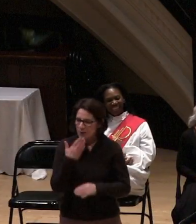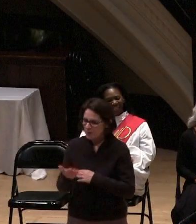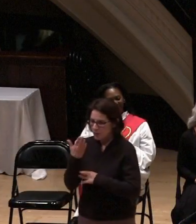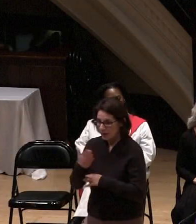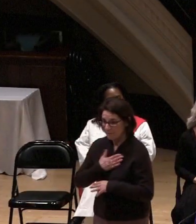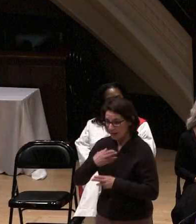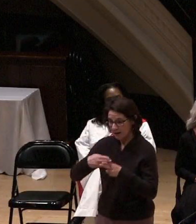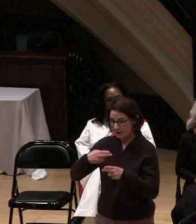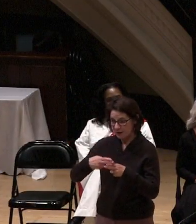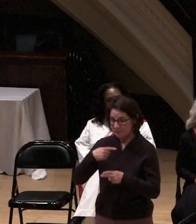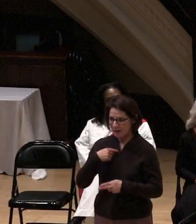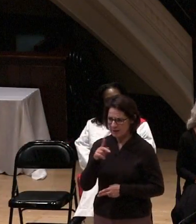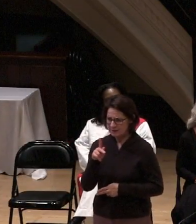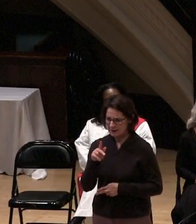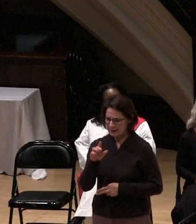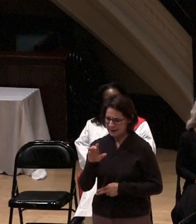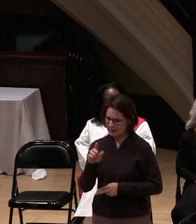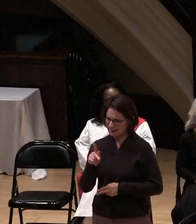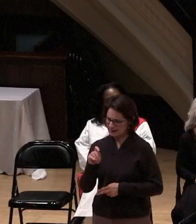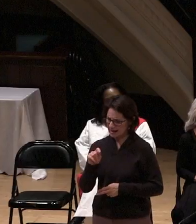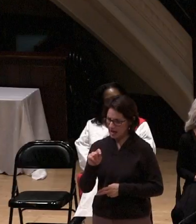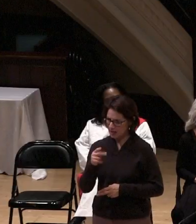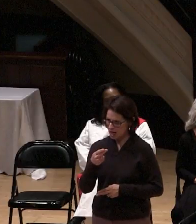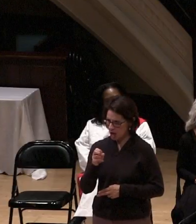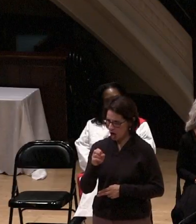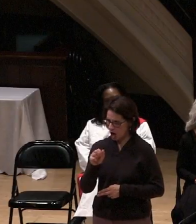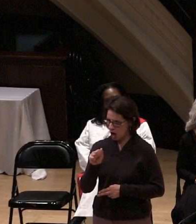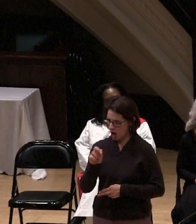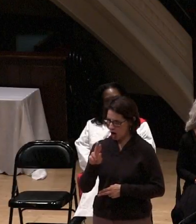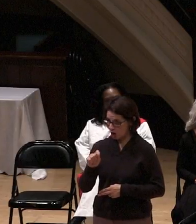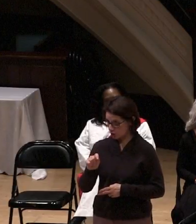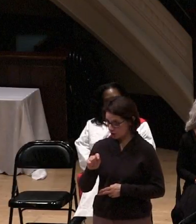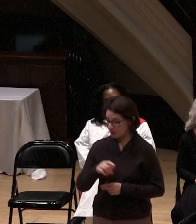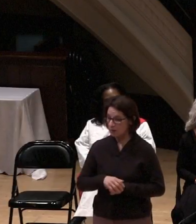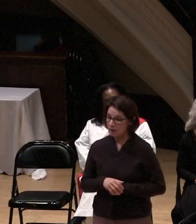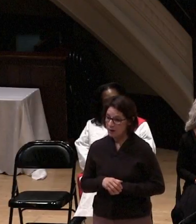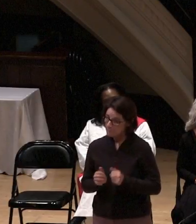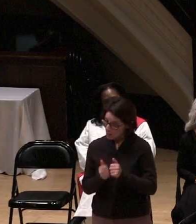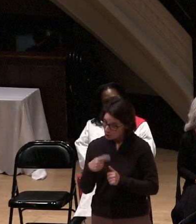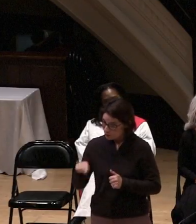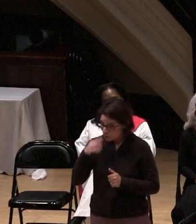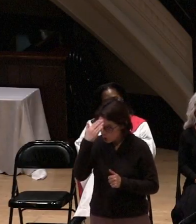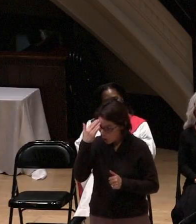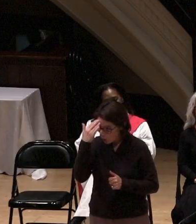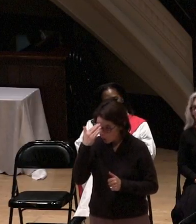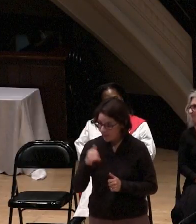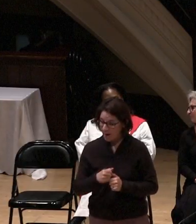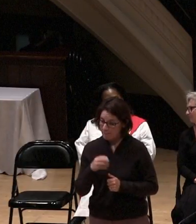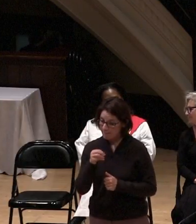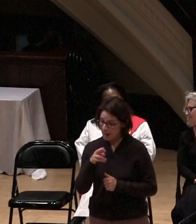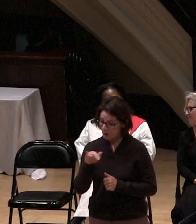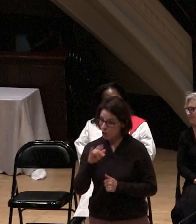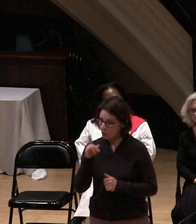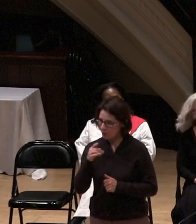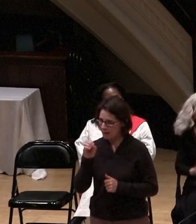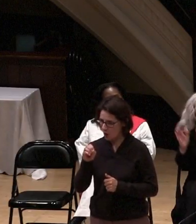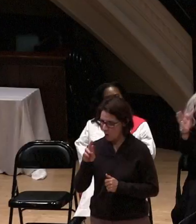Morning. My name is Pat Hart, and as most of you know, Myra is going to be ordained a priest on January